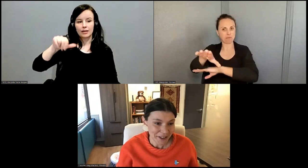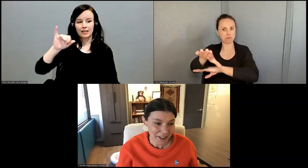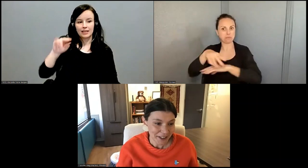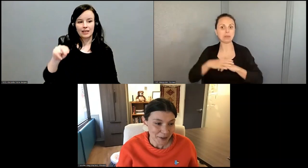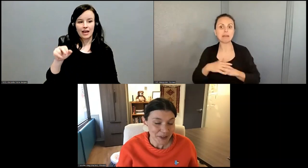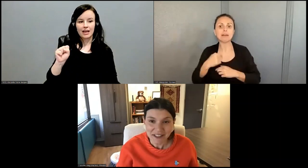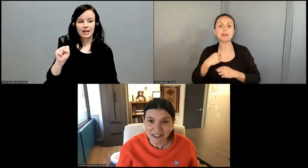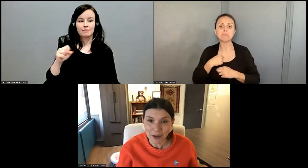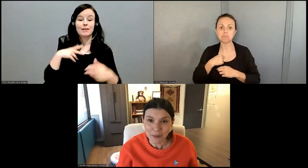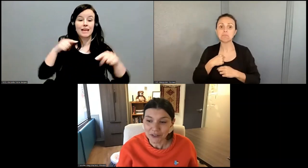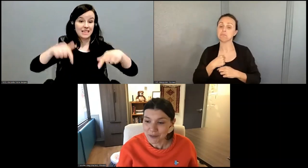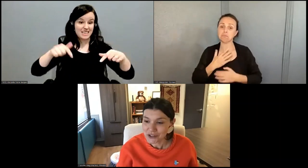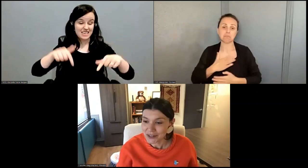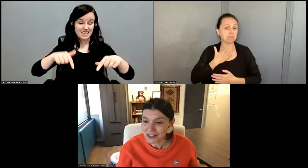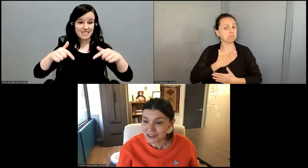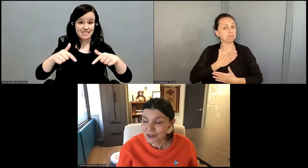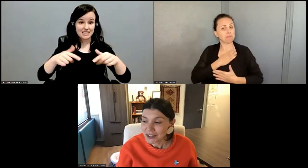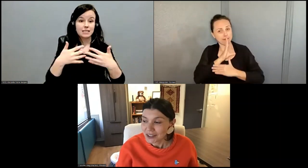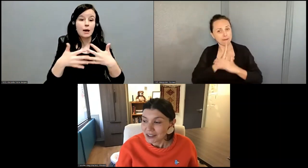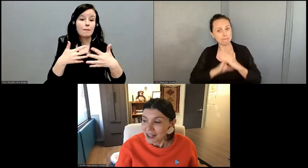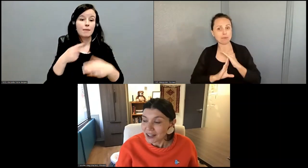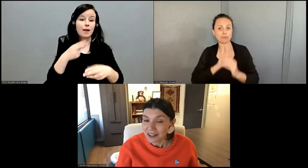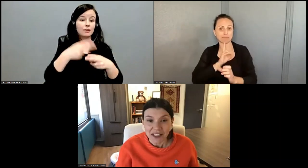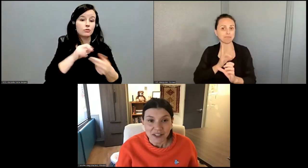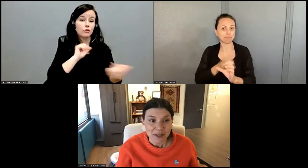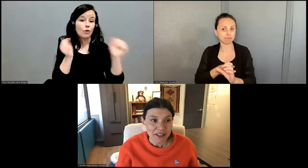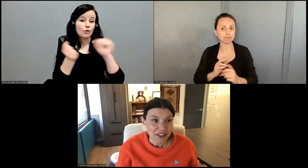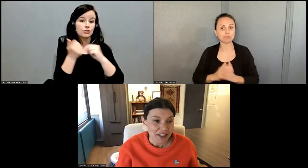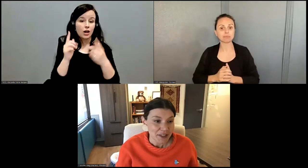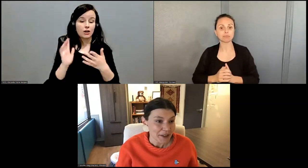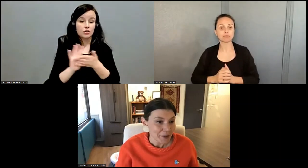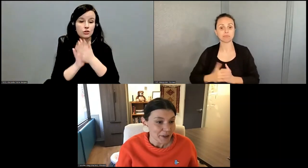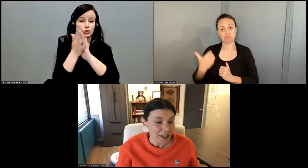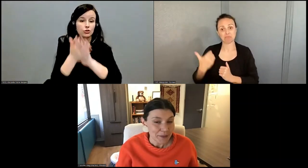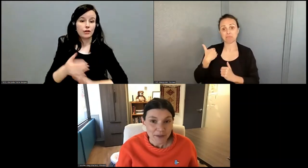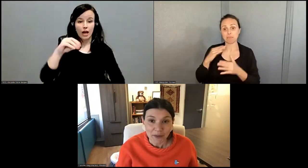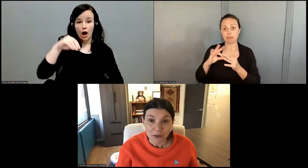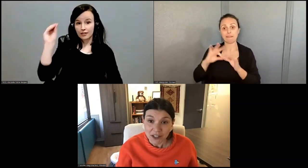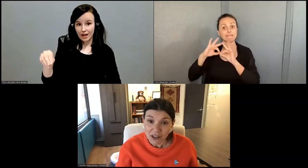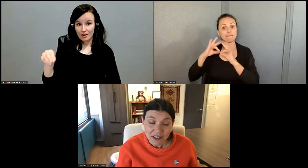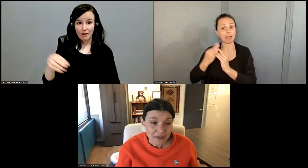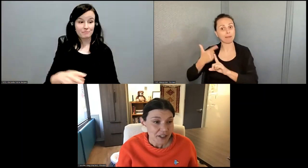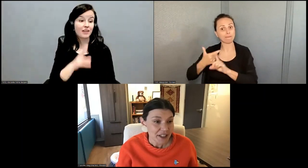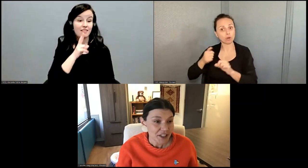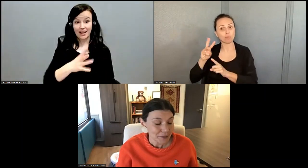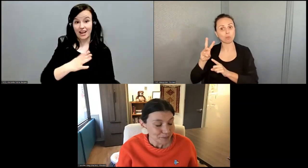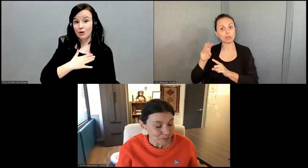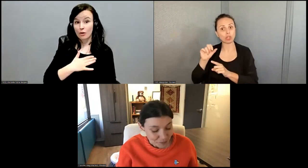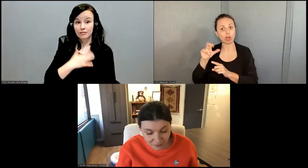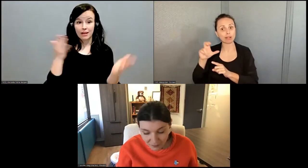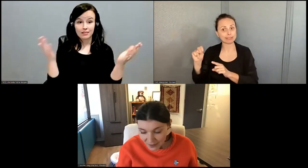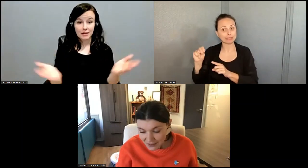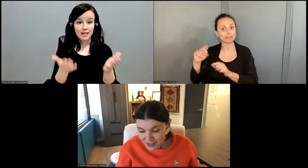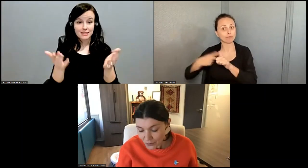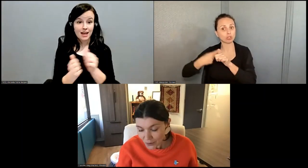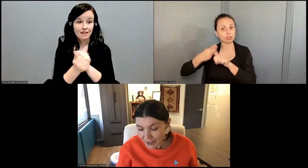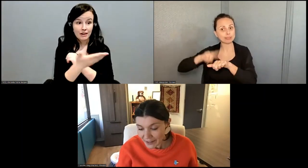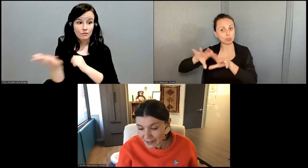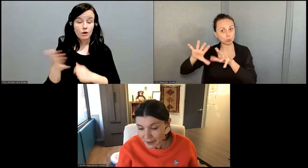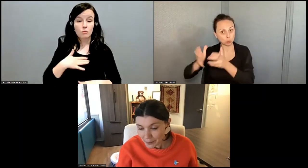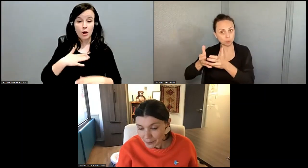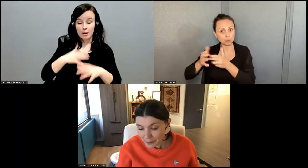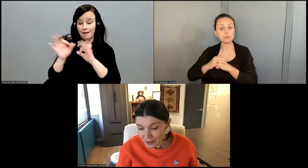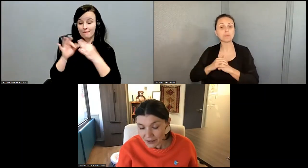am very pleased and humbled to be joining you. As was mentioned, my family comes from the Wissahickon First Nation. So